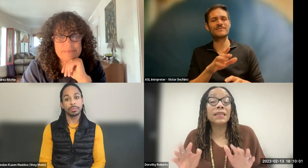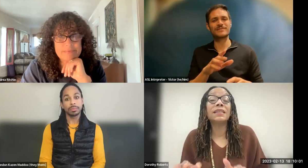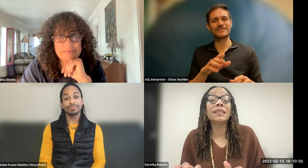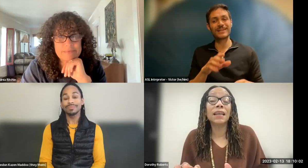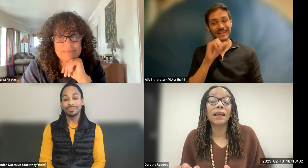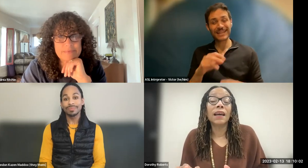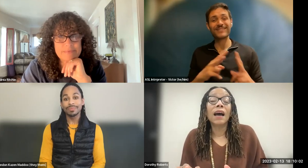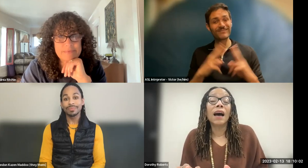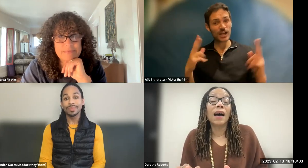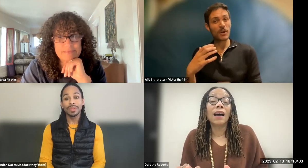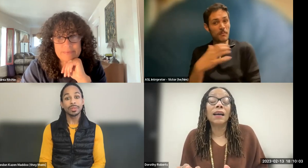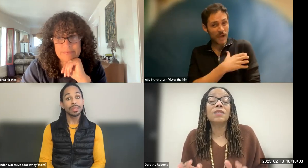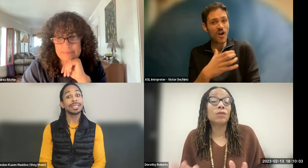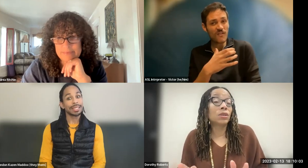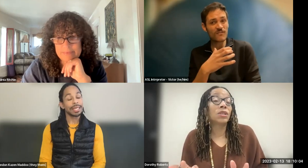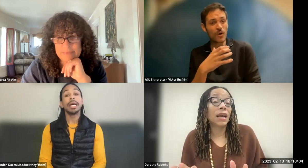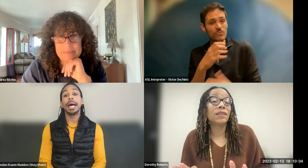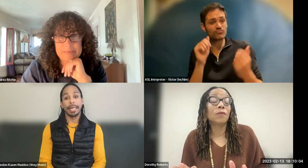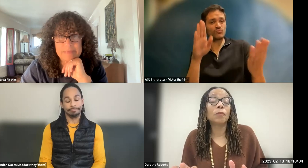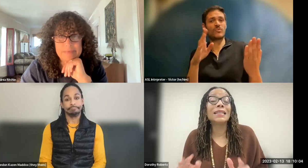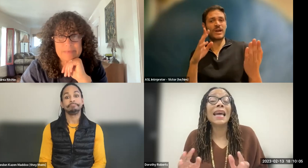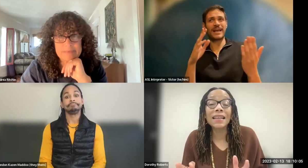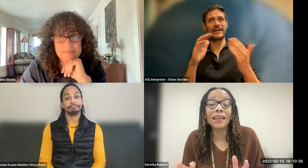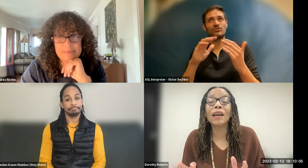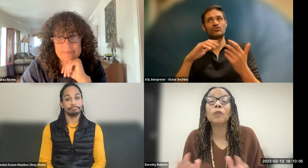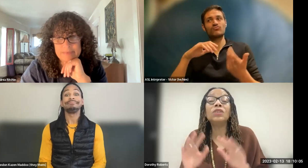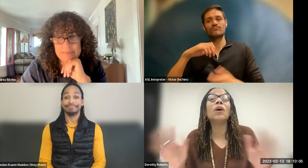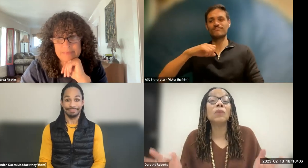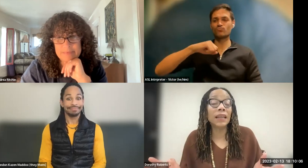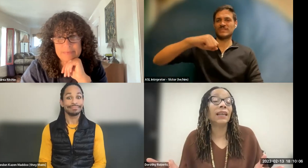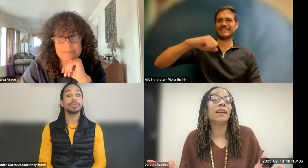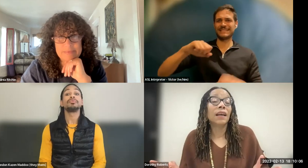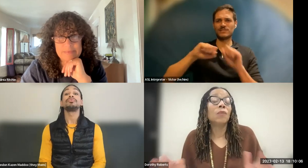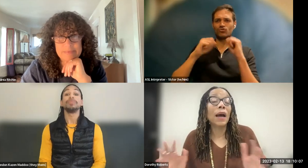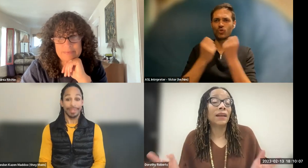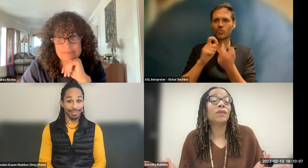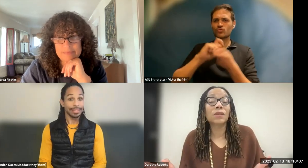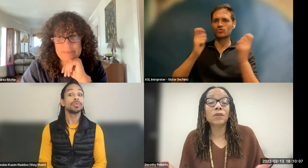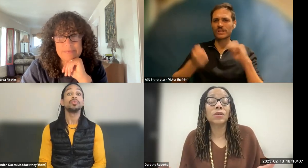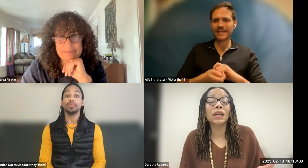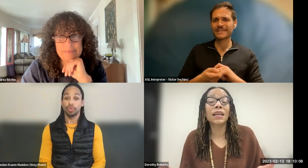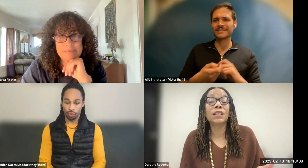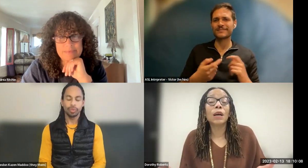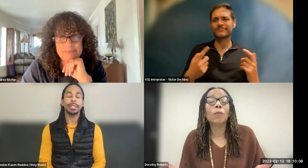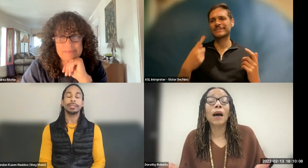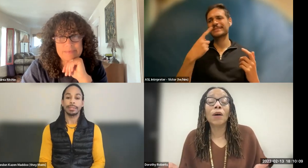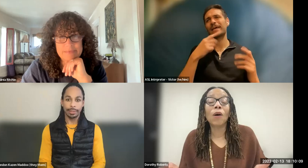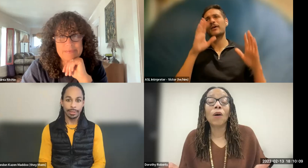of resisting social change, of pretending that we don't need radical social